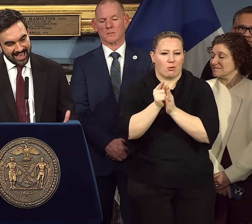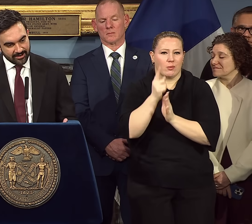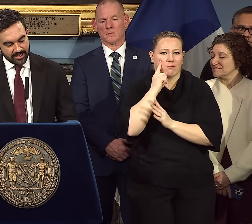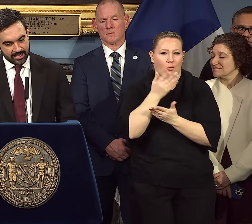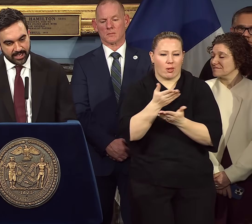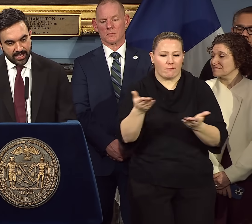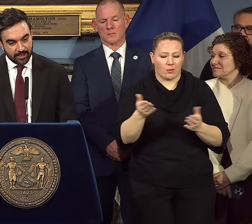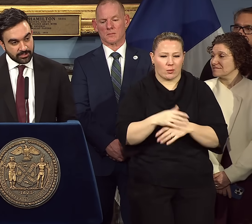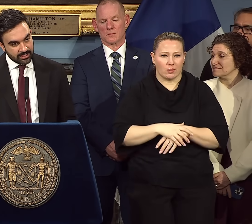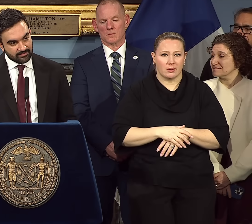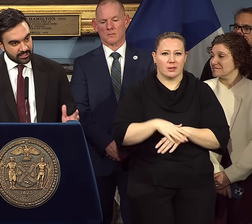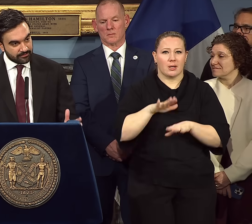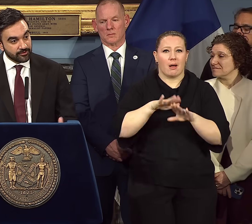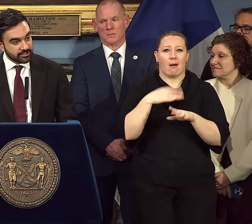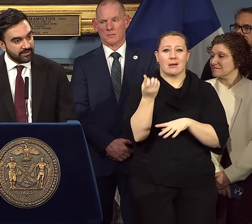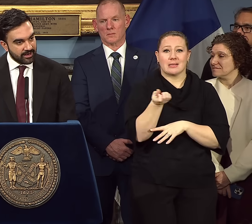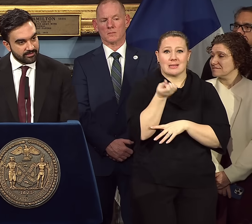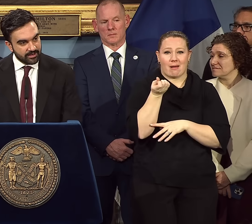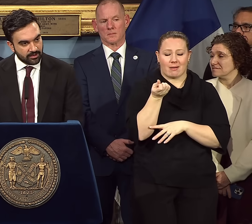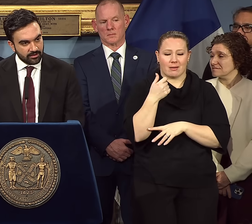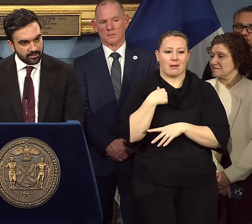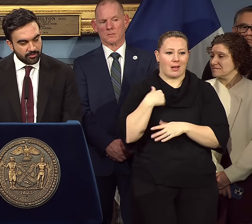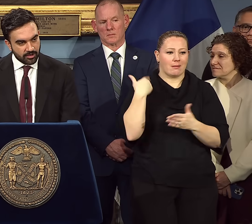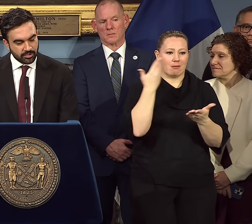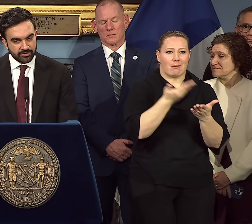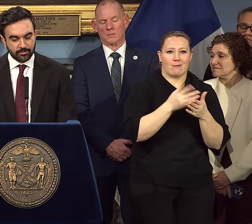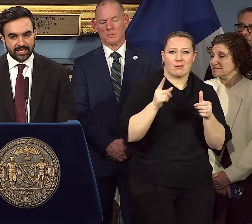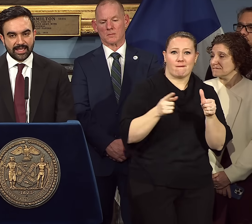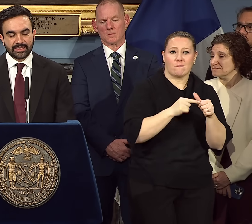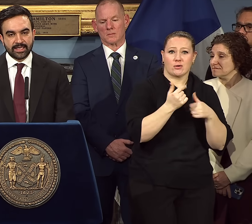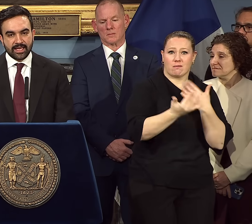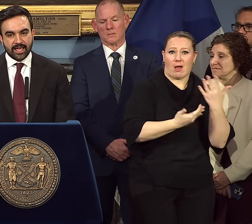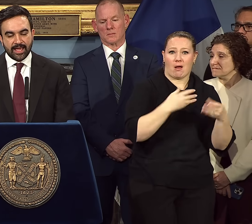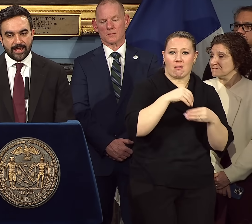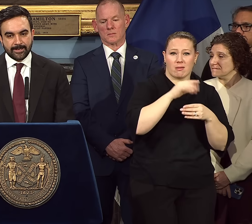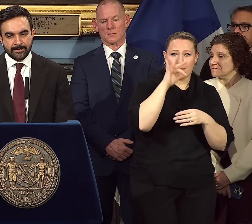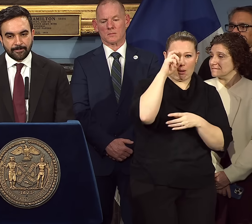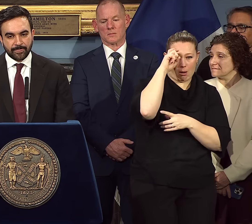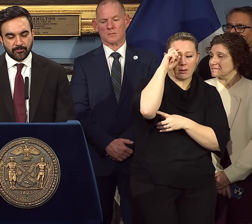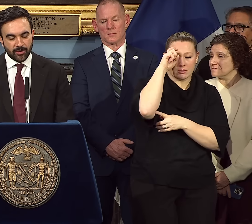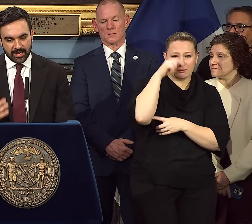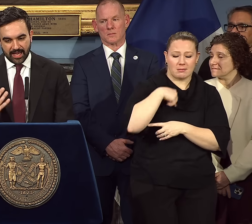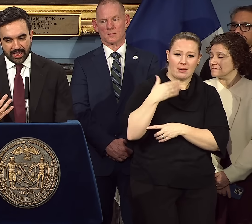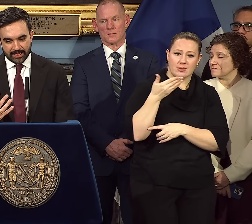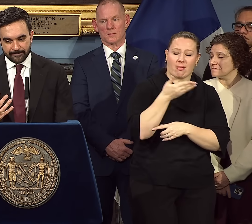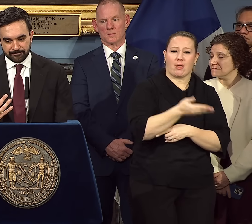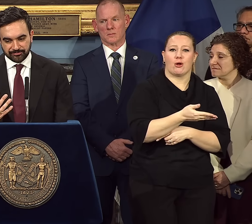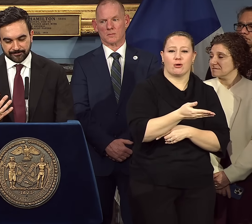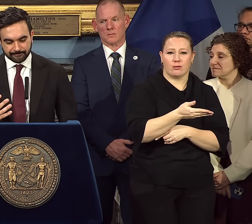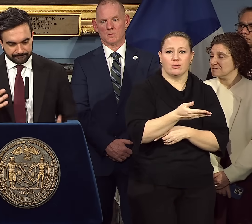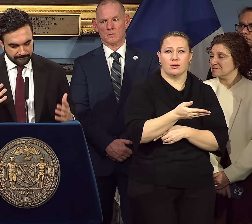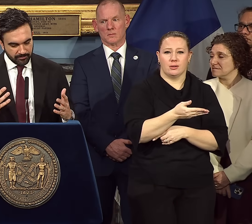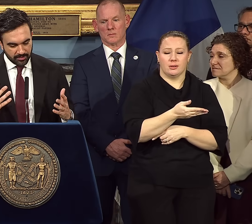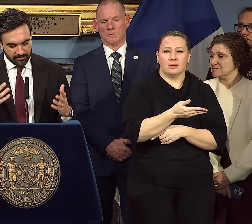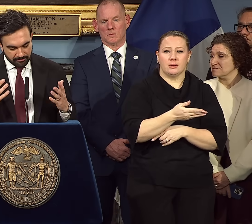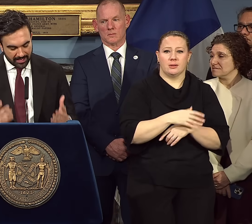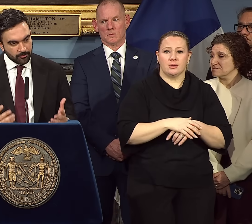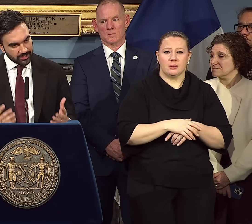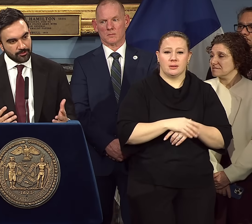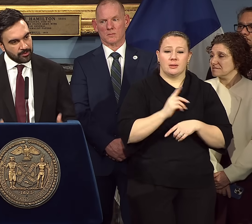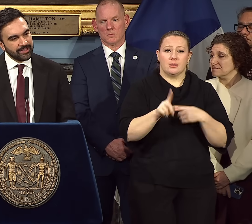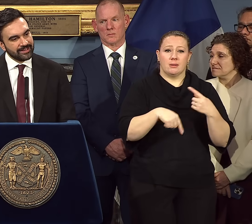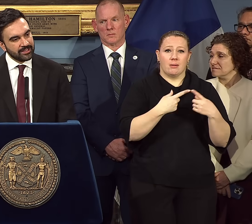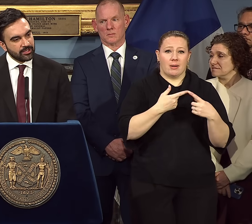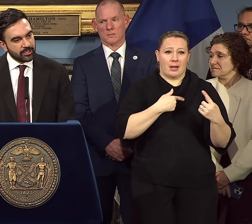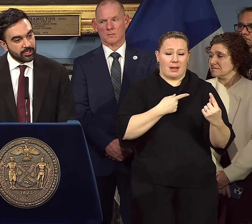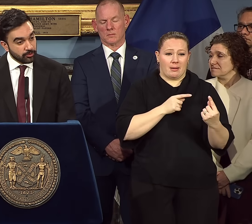on Saturday, I was at the first fire that occurred in the Bronx over the weekend. And when I met with